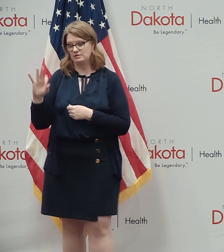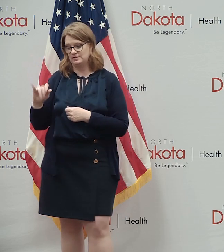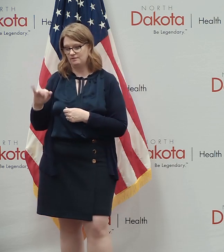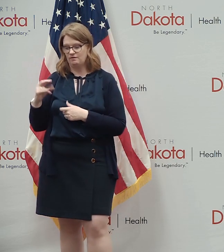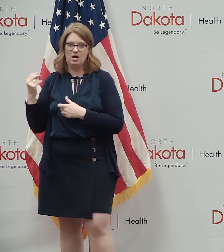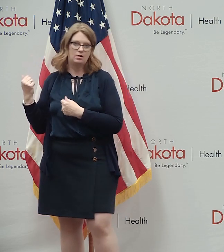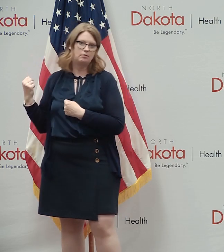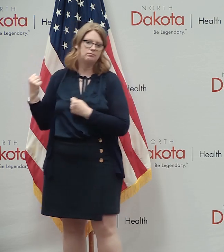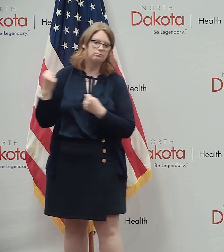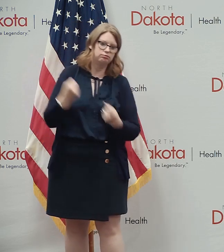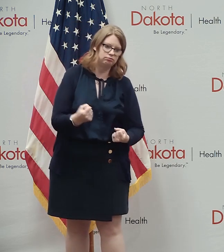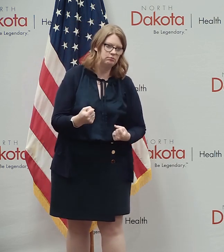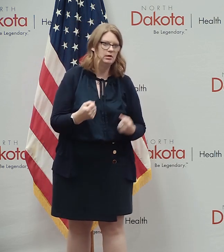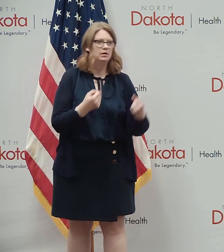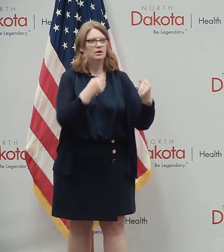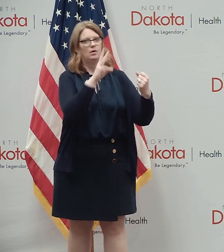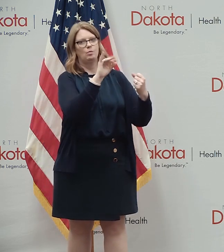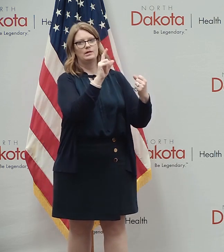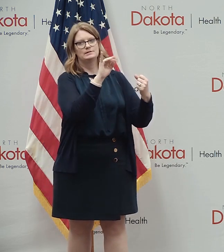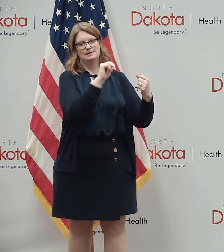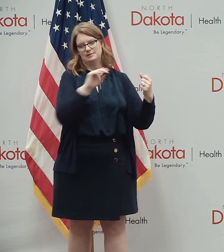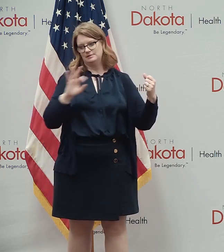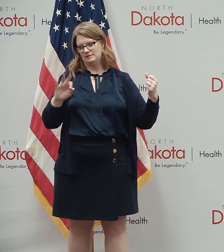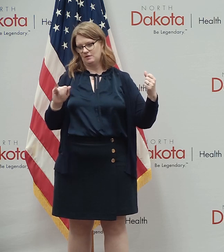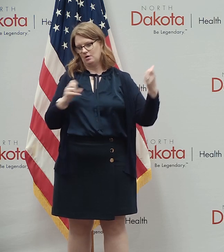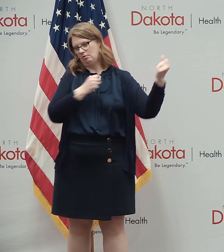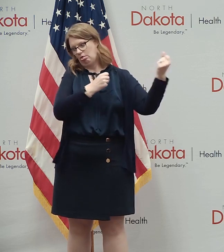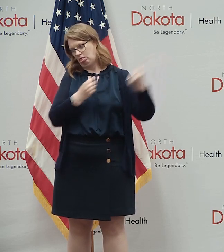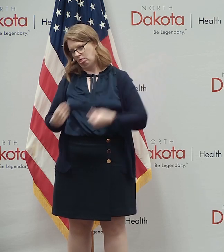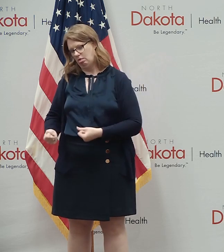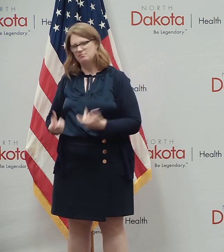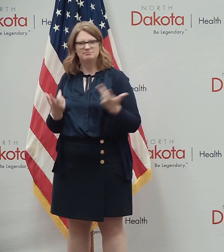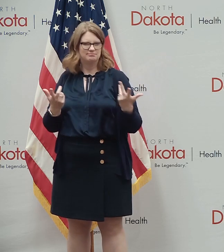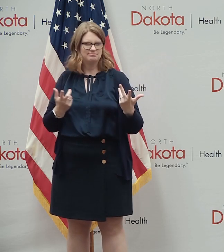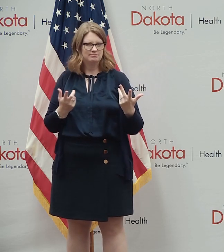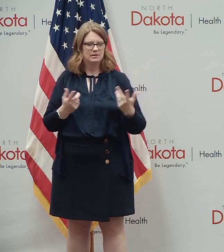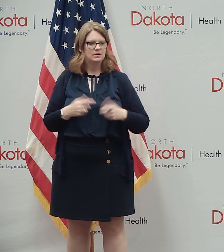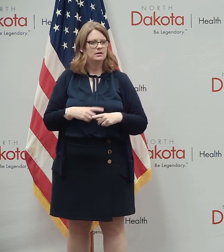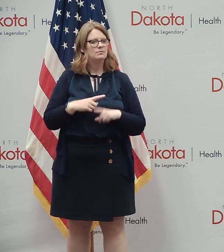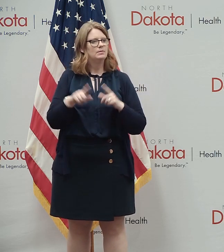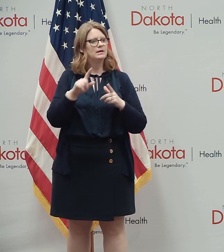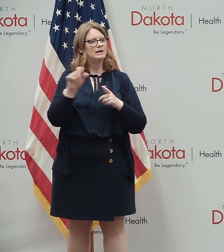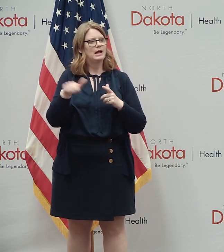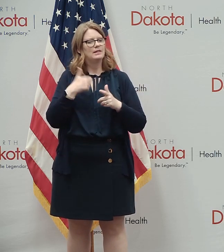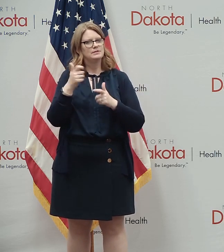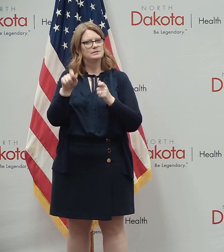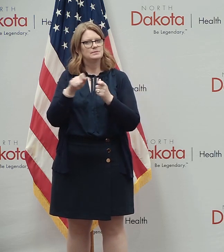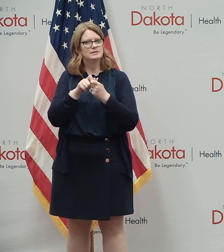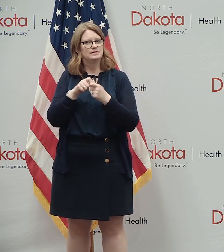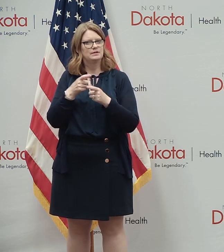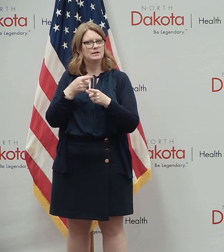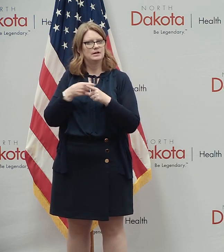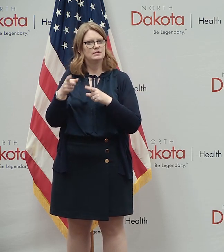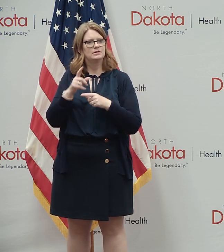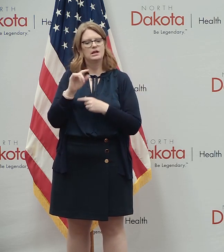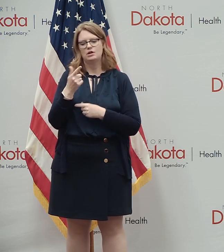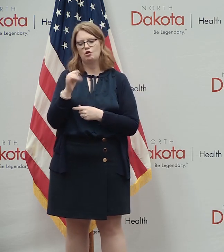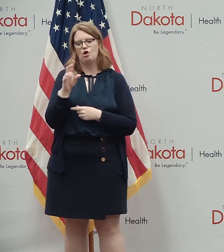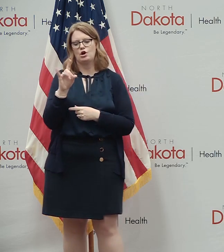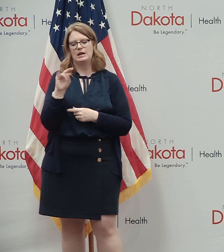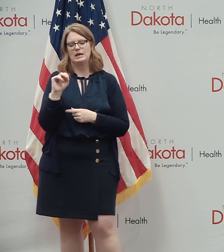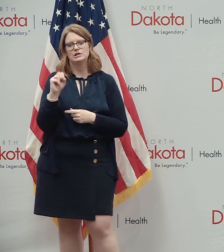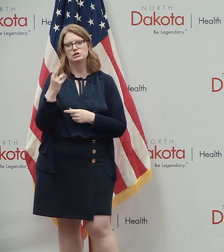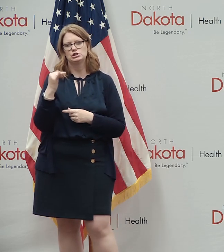to Williston or from Williston to Fargo. Additionally, another area specifically that I'm thinking of is guardianship proceedings, where